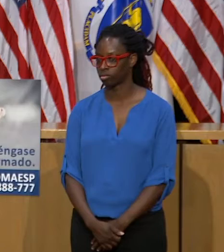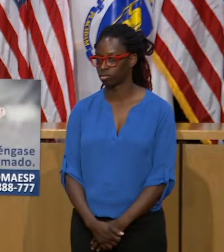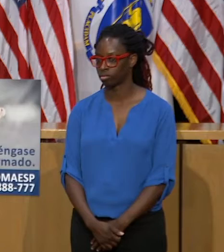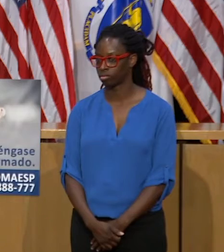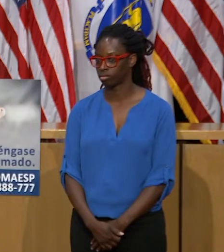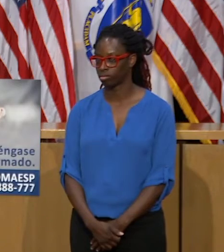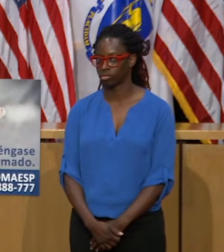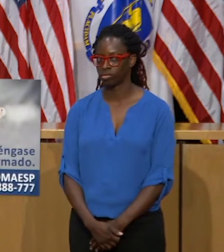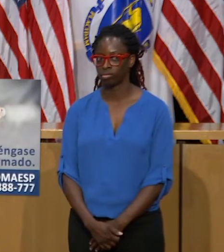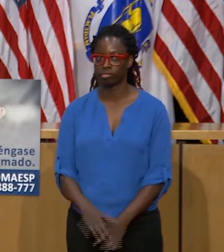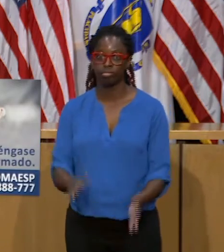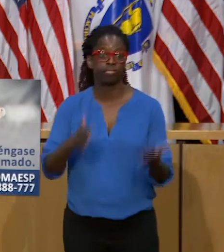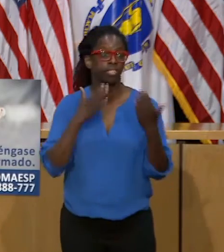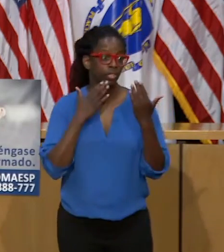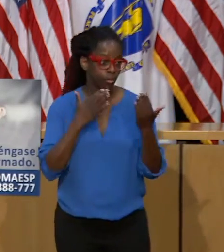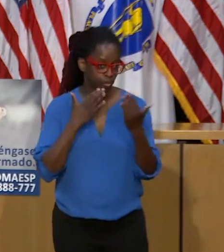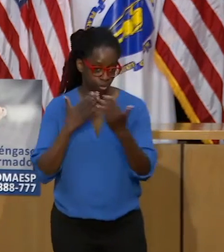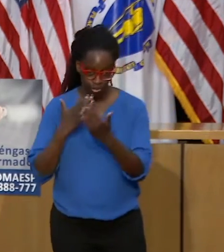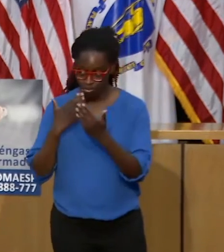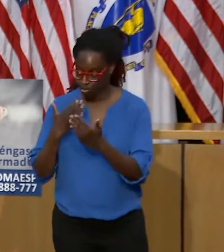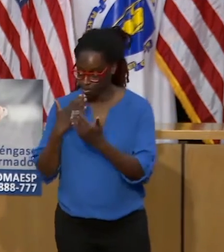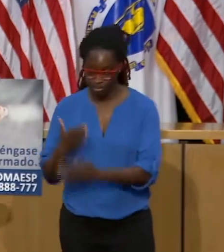gracias.